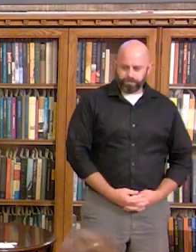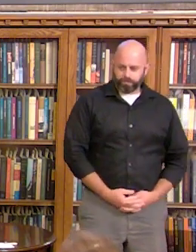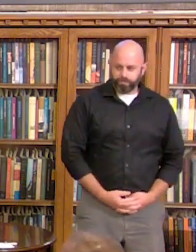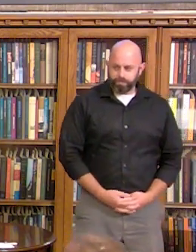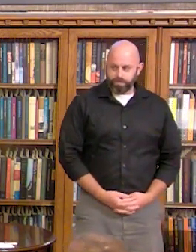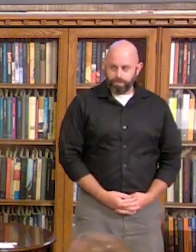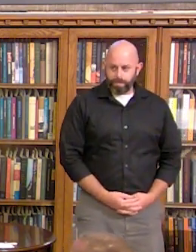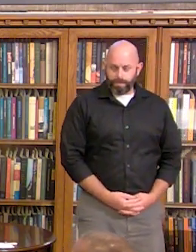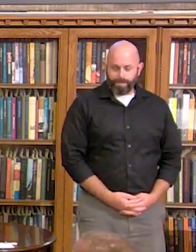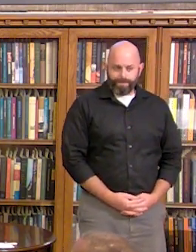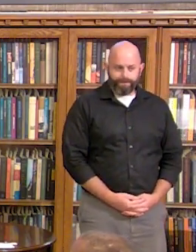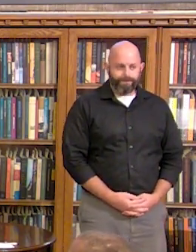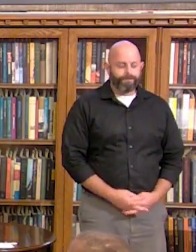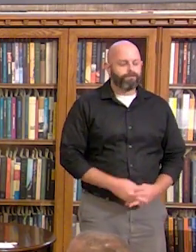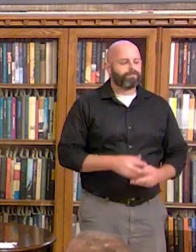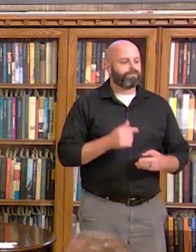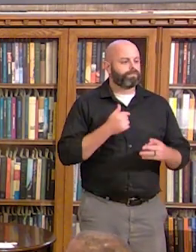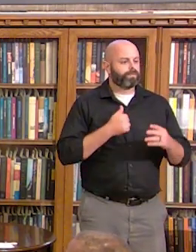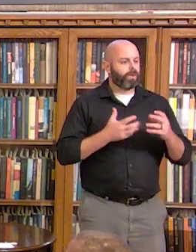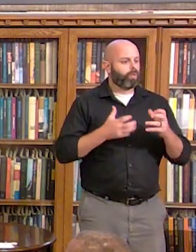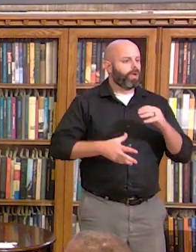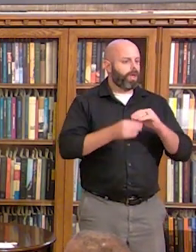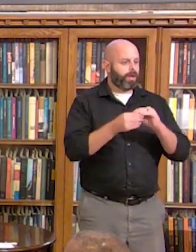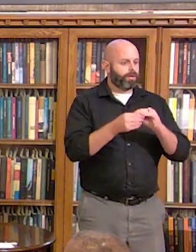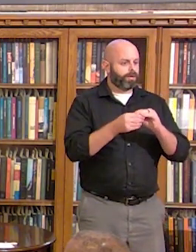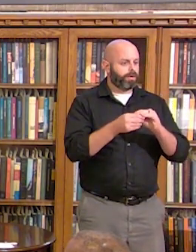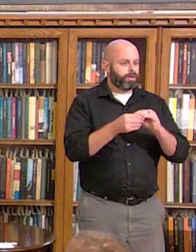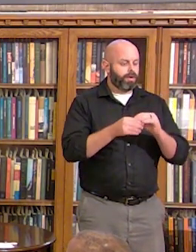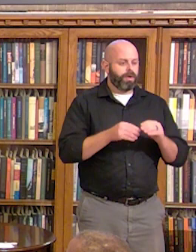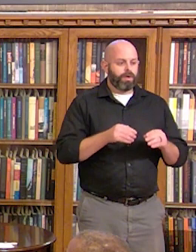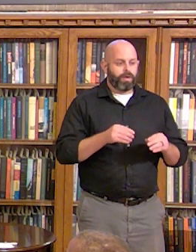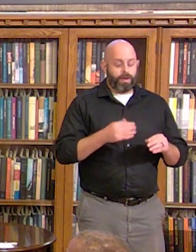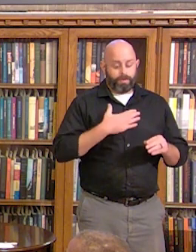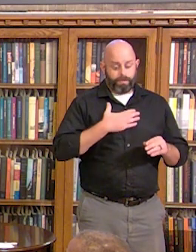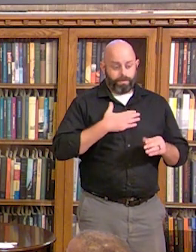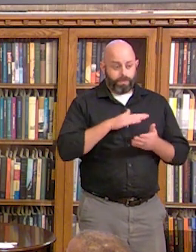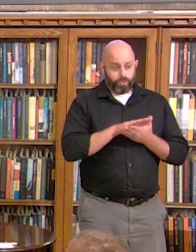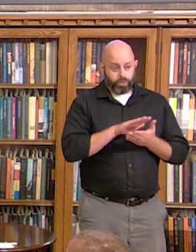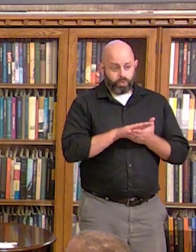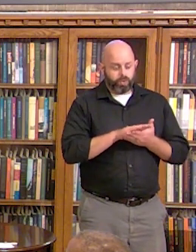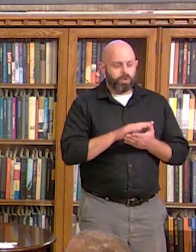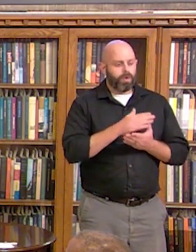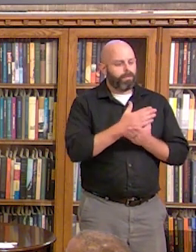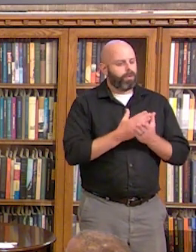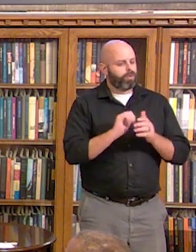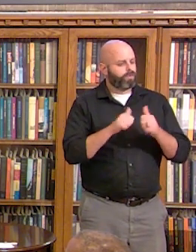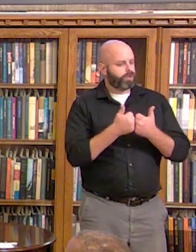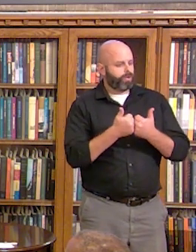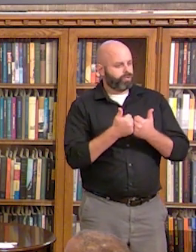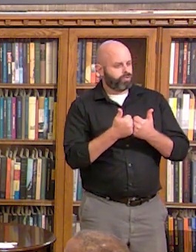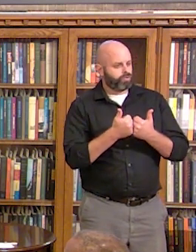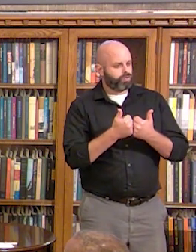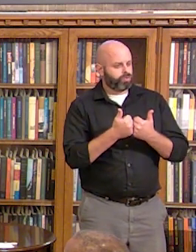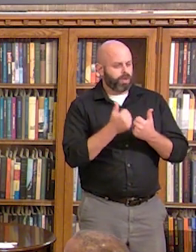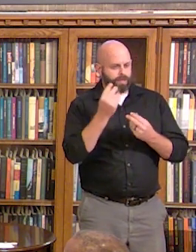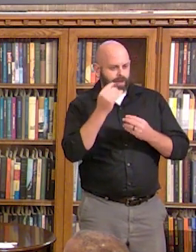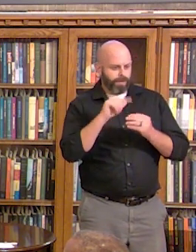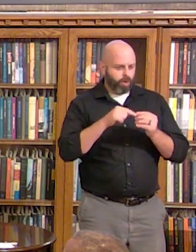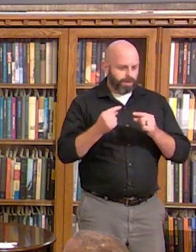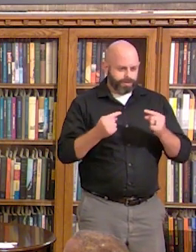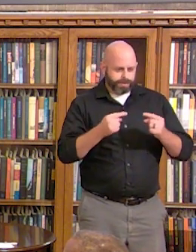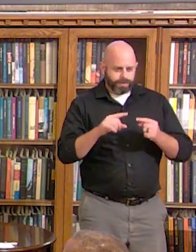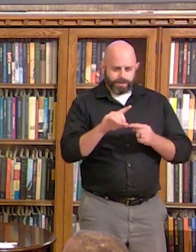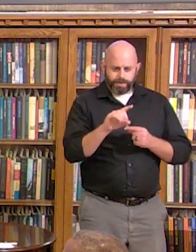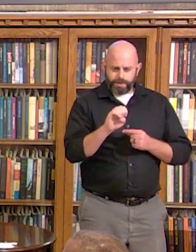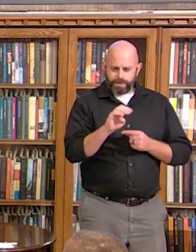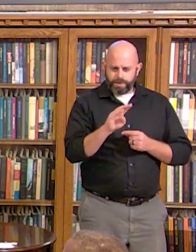identity I wanted to add that at my school part of the challenge I would say in terms of thinking about debating and sharing some of